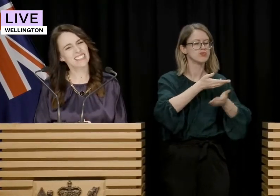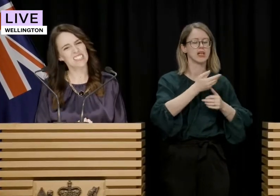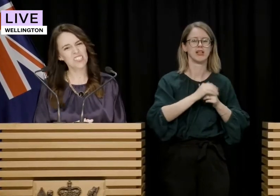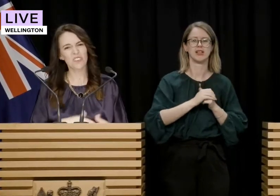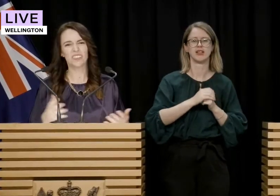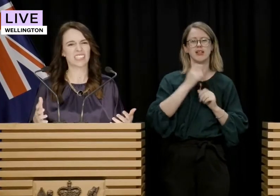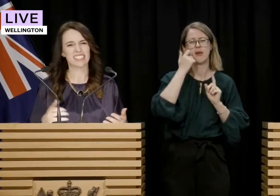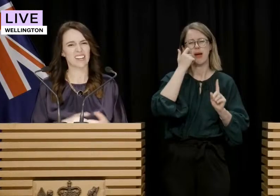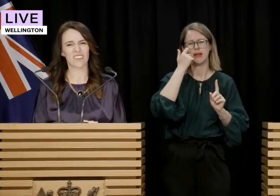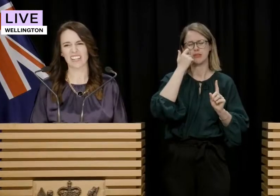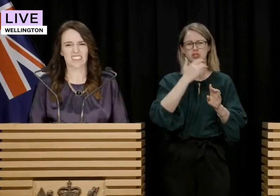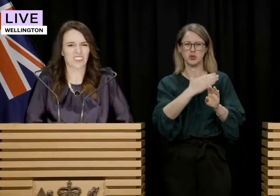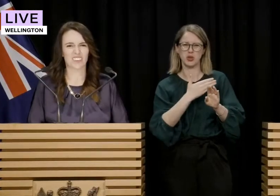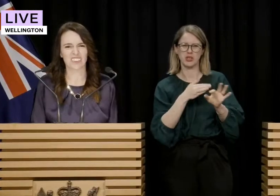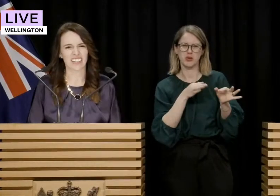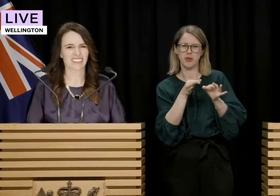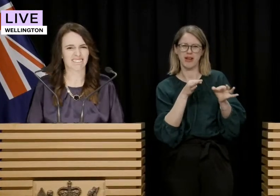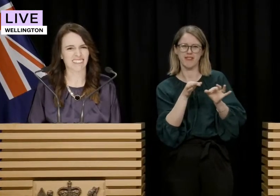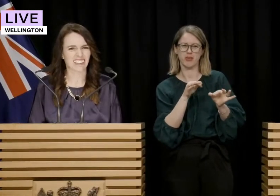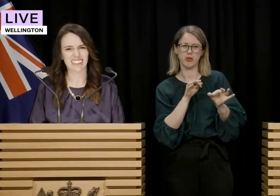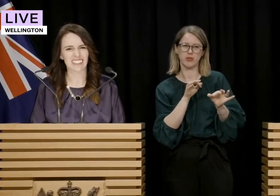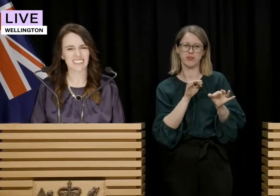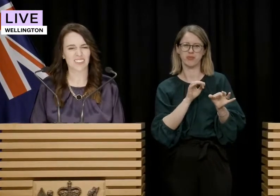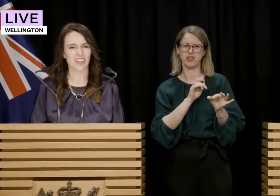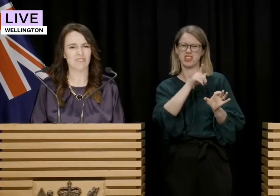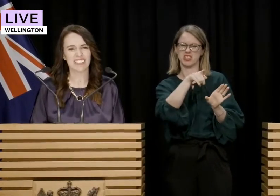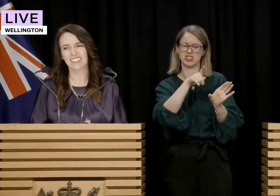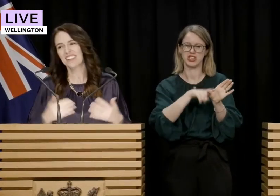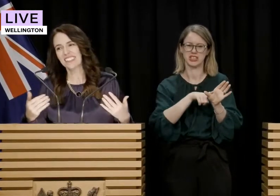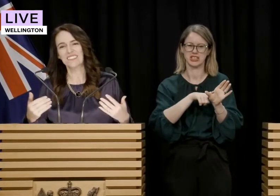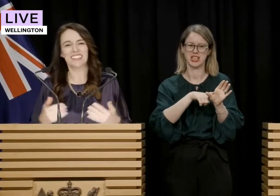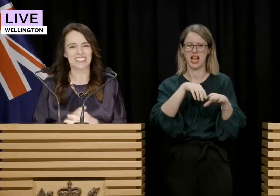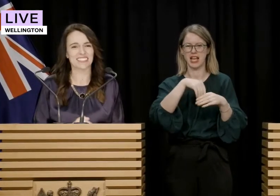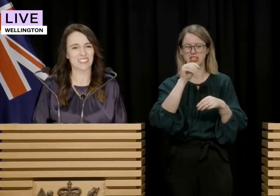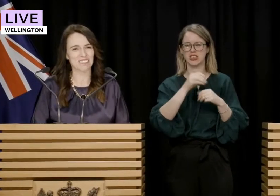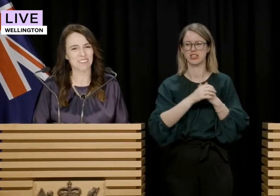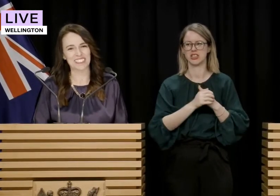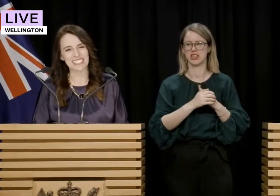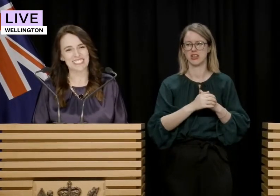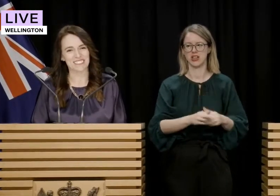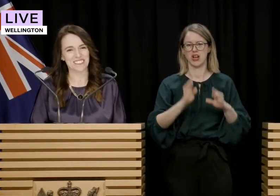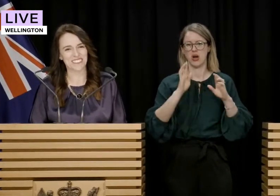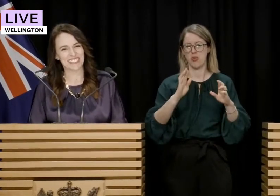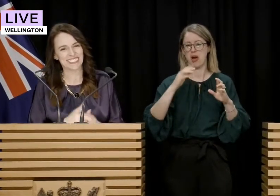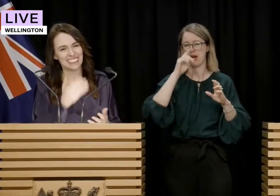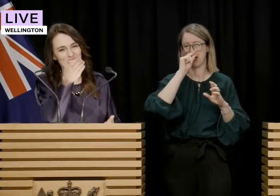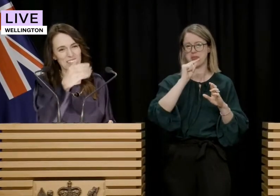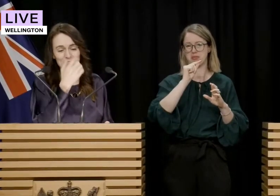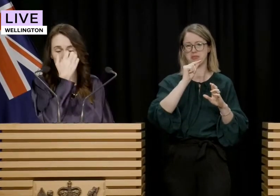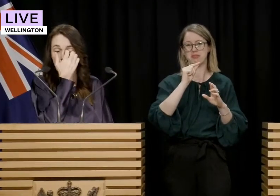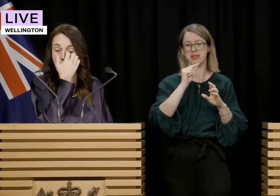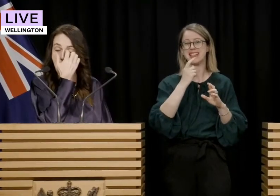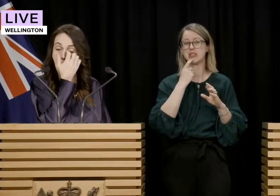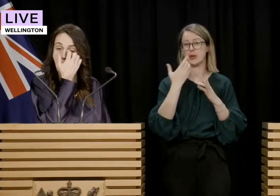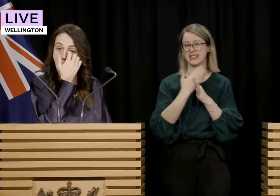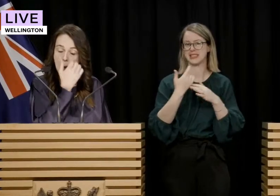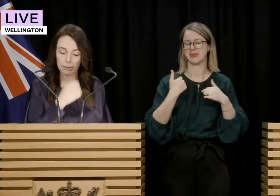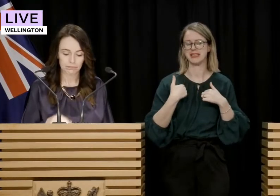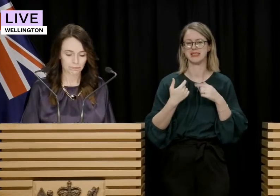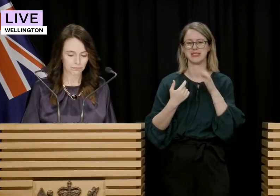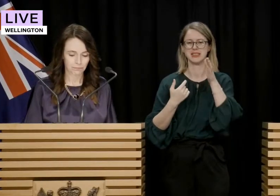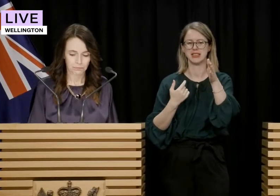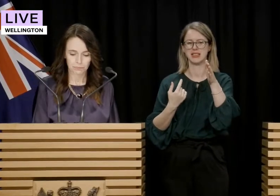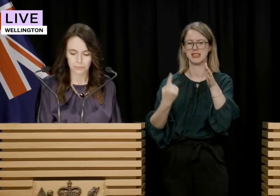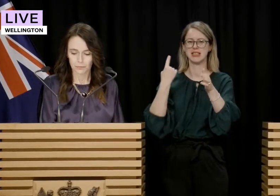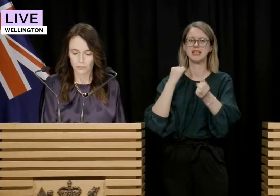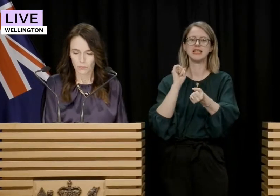again, I think it's too early to say what that's going to look like in a year's time. And I'd still like to think that I'm pretty accessible. Ben? On Saturday at the